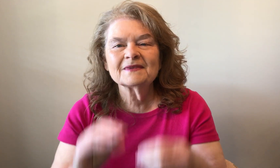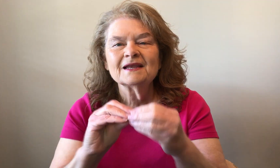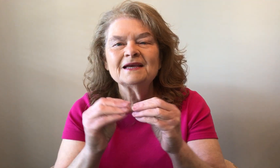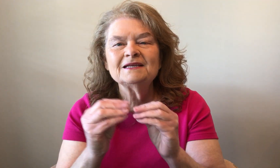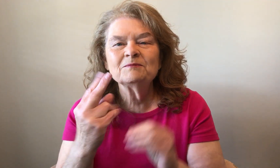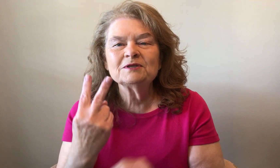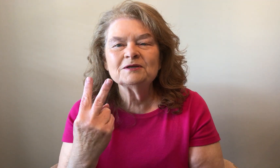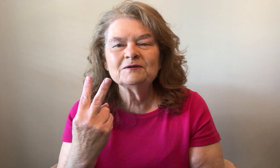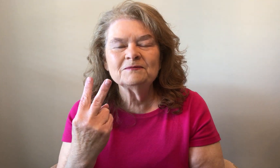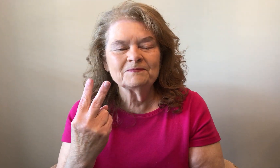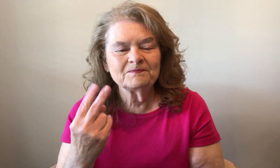Number 2.